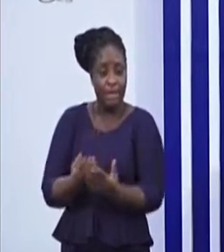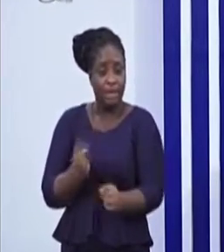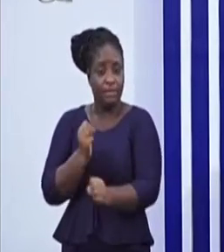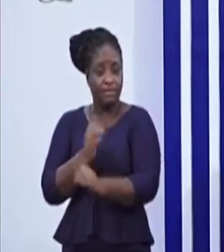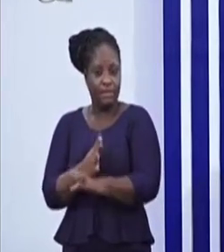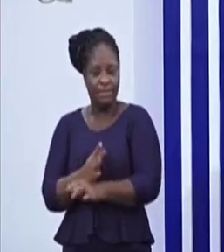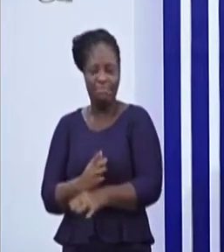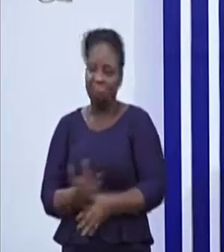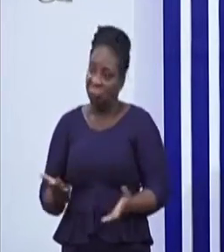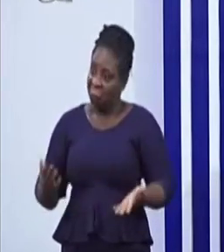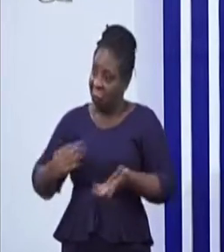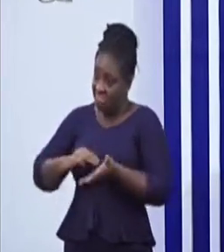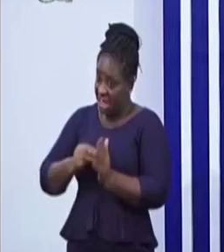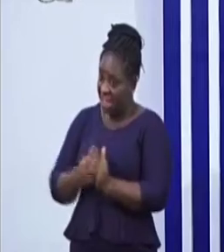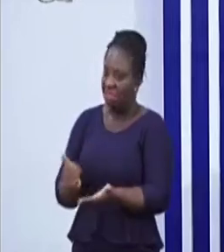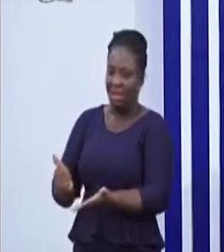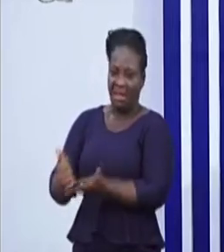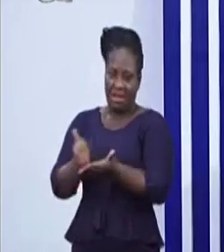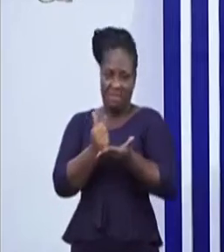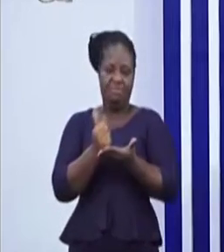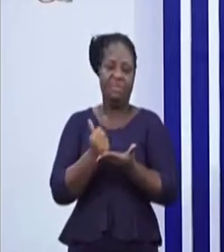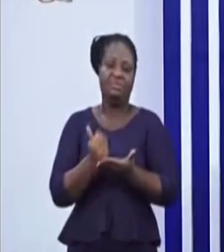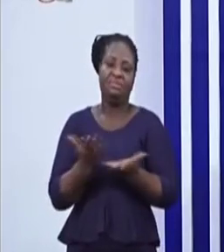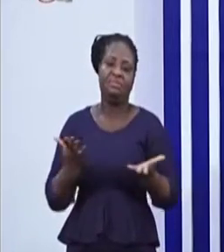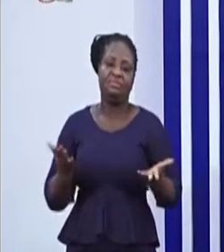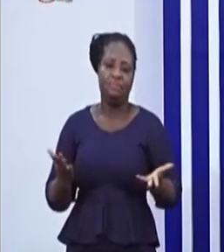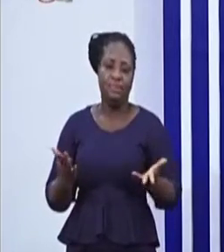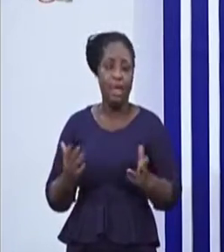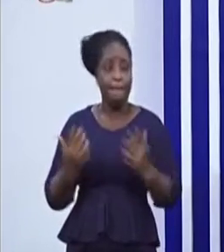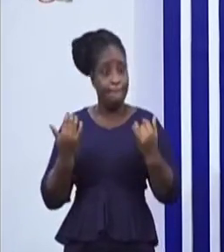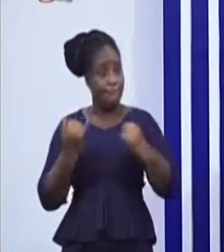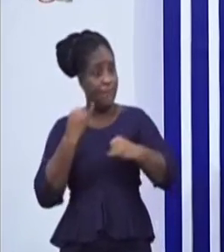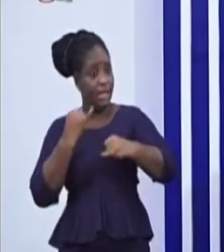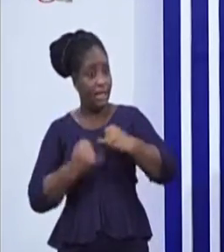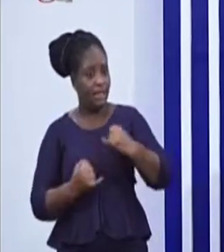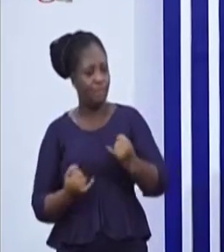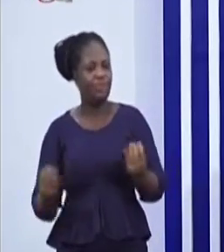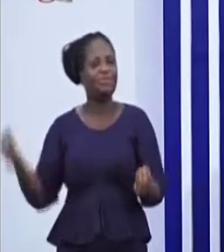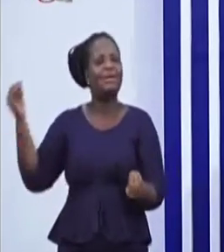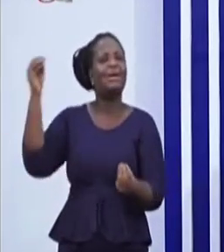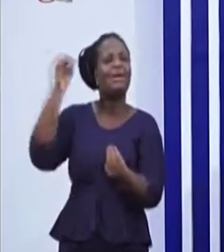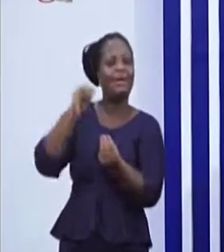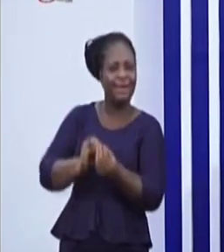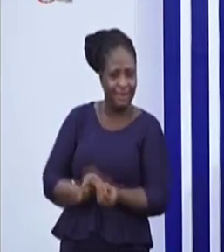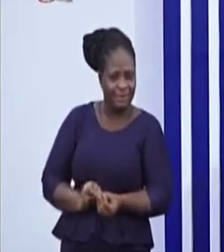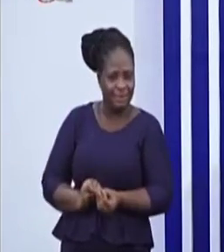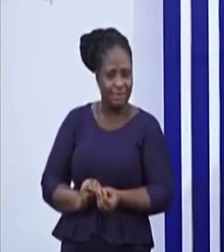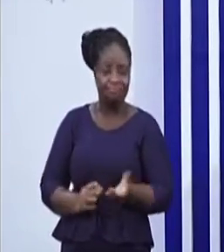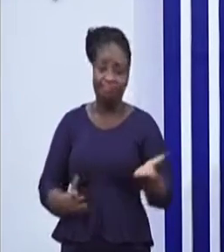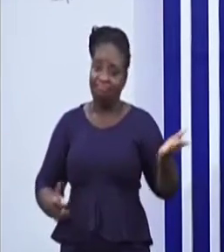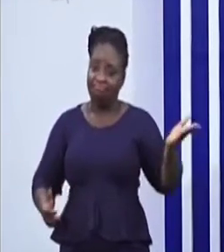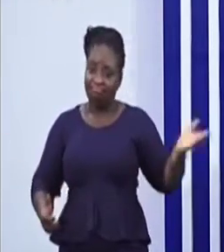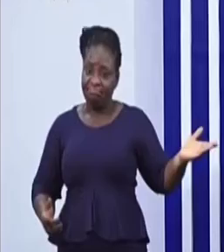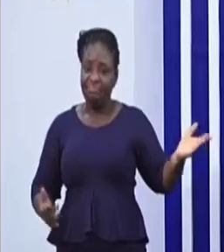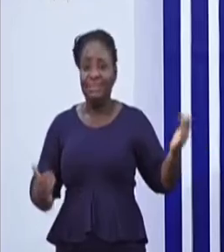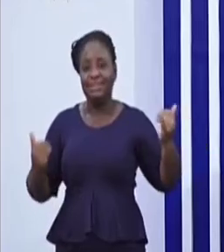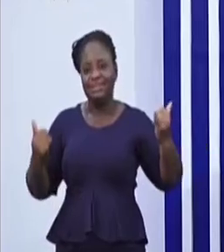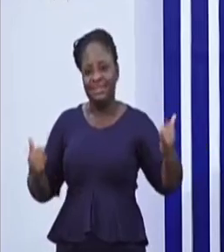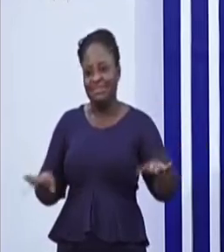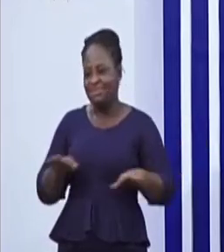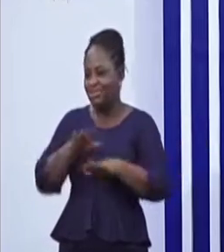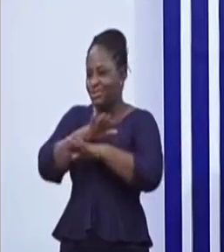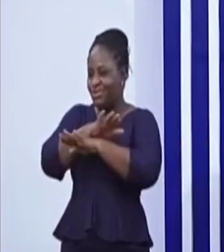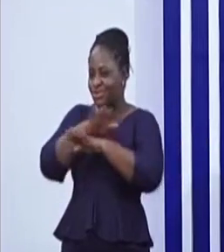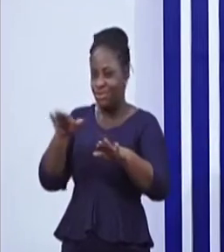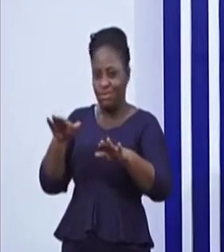case, we'll all be helping to contain the situation. So before I end, I just want to add that so far, no organization